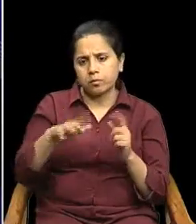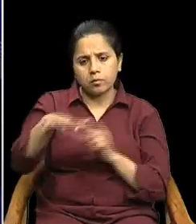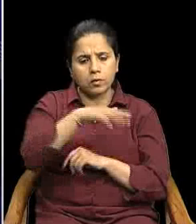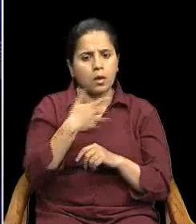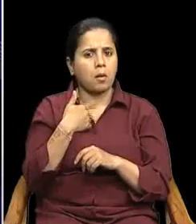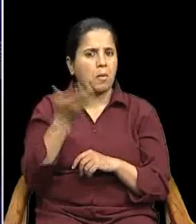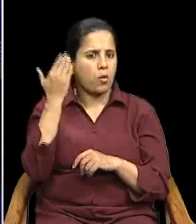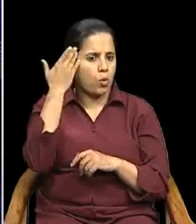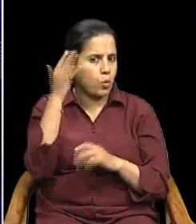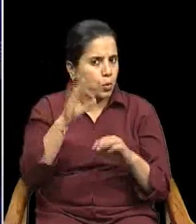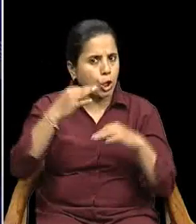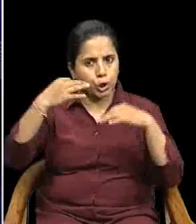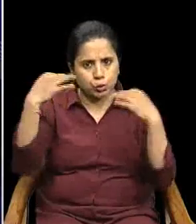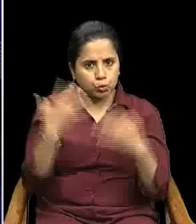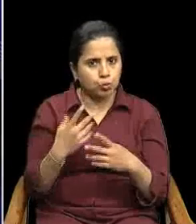non-familiar